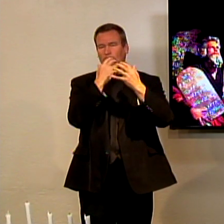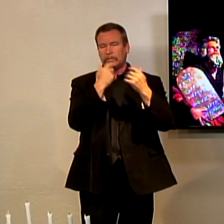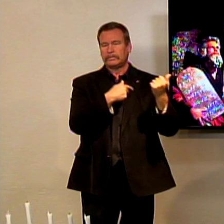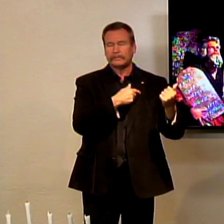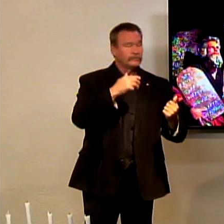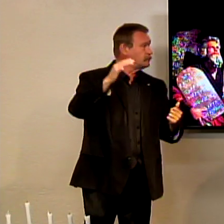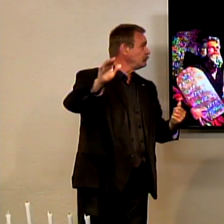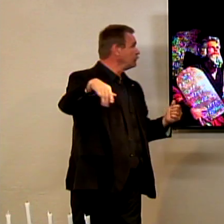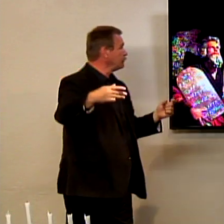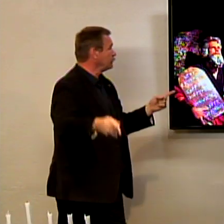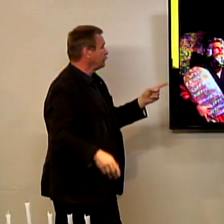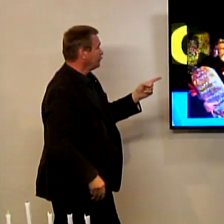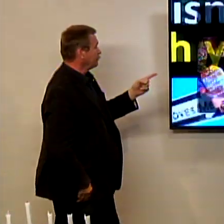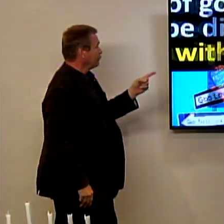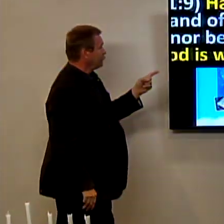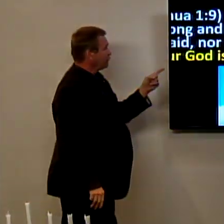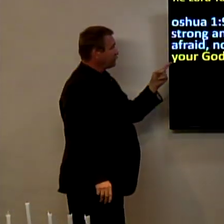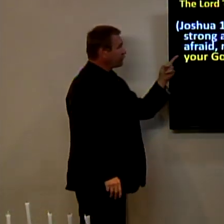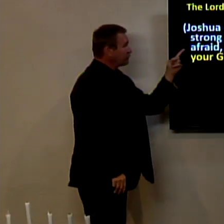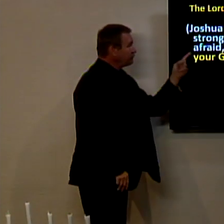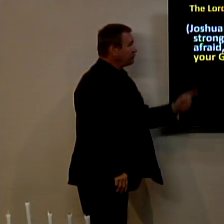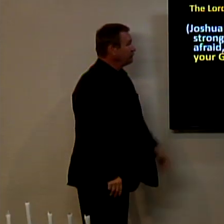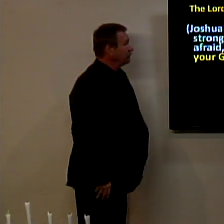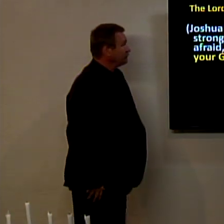command. Let's take a look at it.